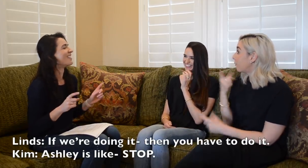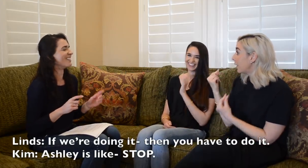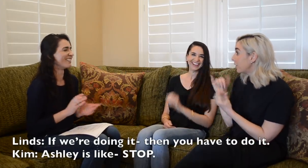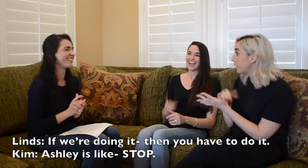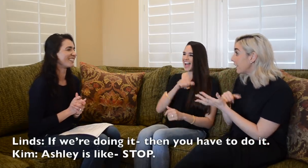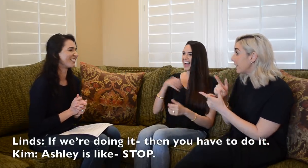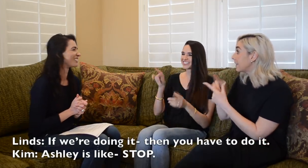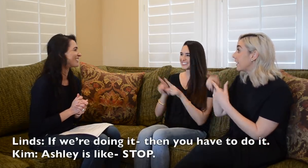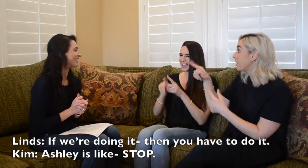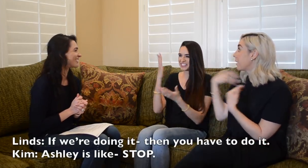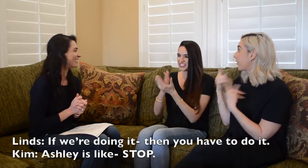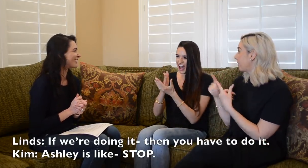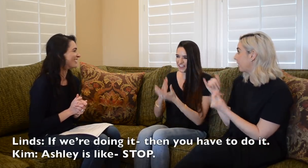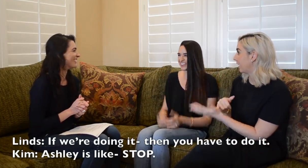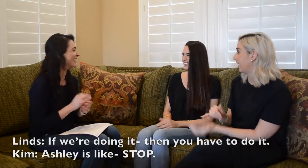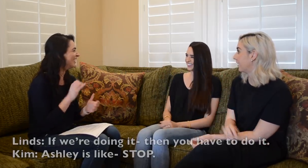If we're doing it, Ashley's like, stop.